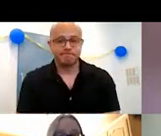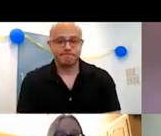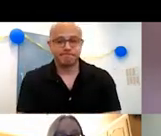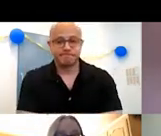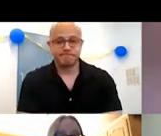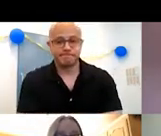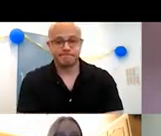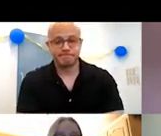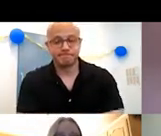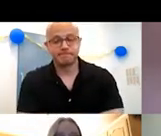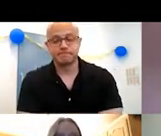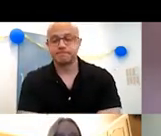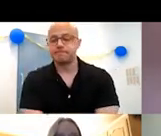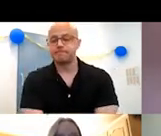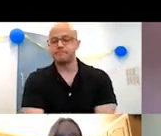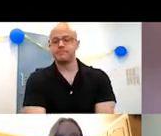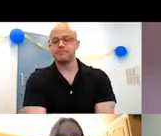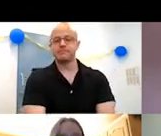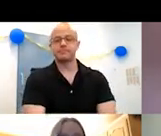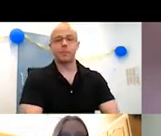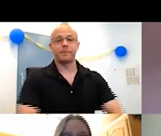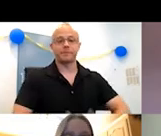review, and then I'll teach you new signs.